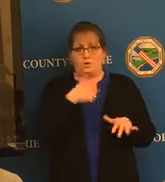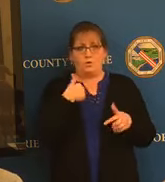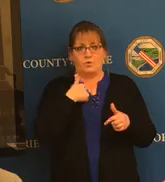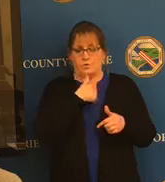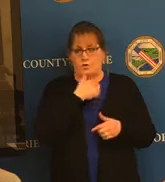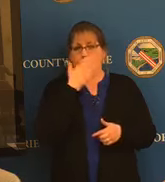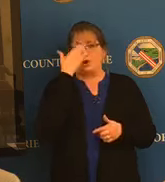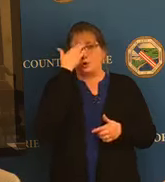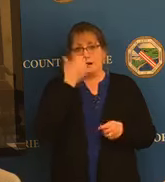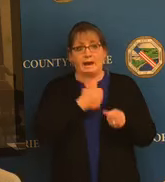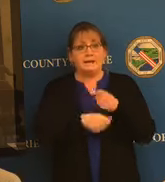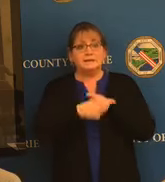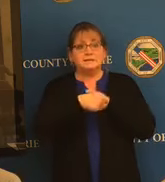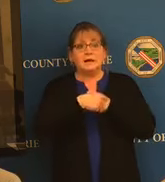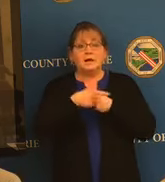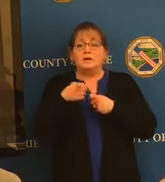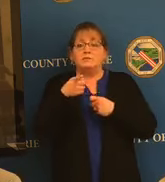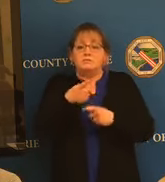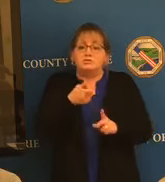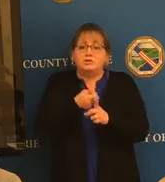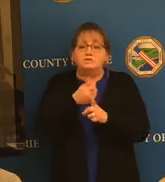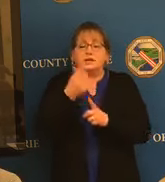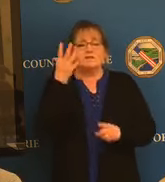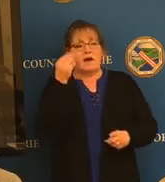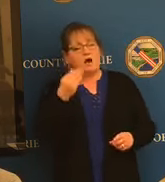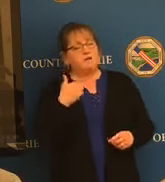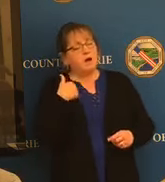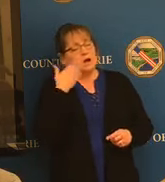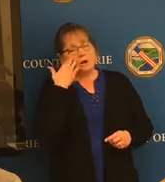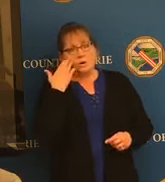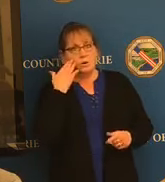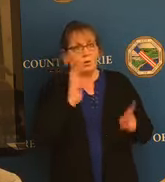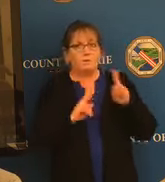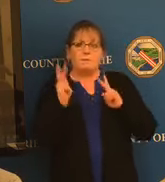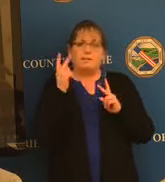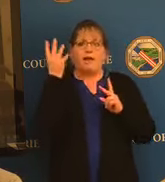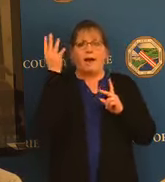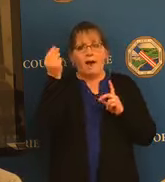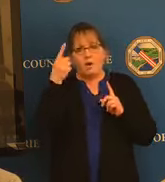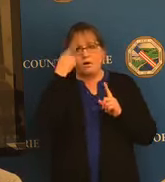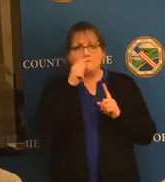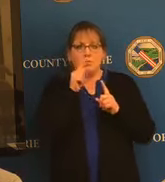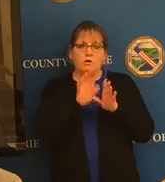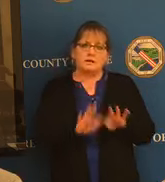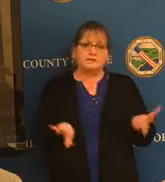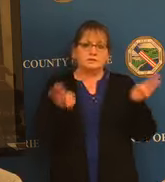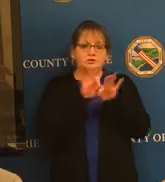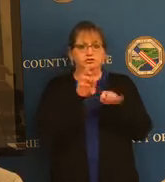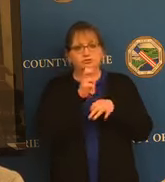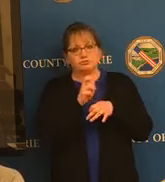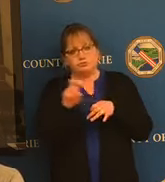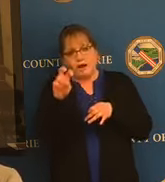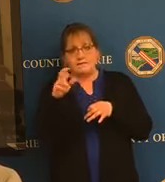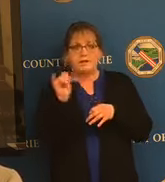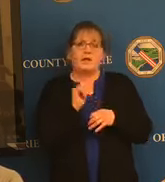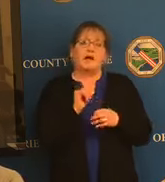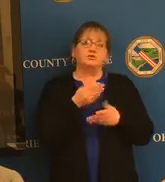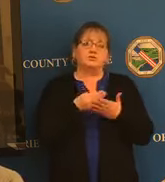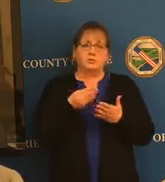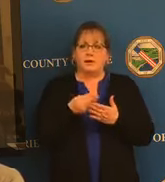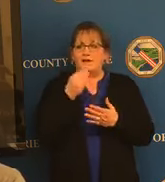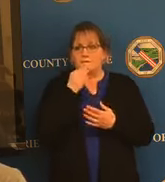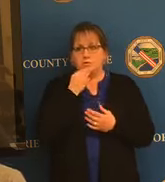that anytime you go out, which I know people are going out for essential travel like food and to